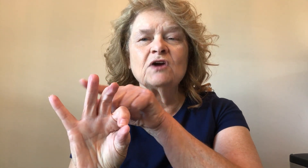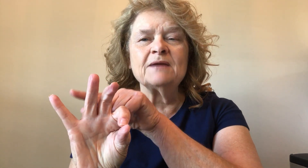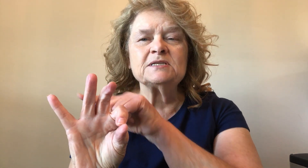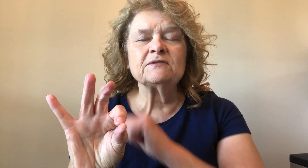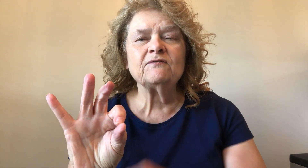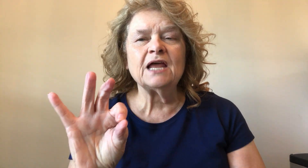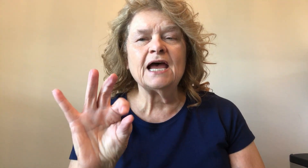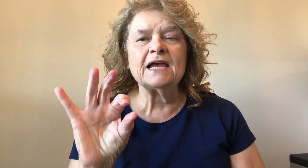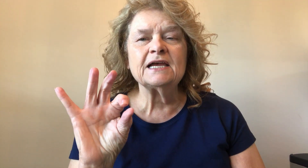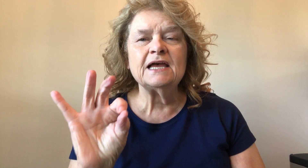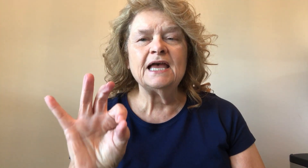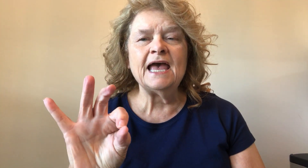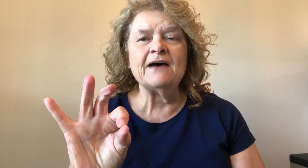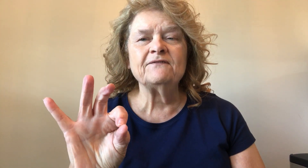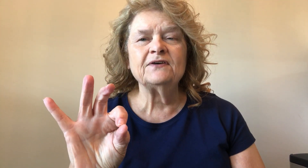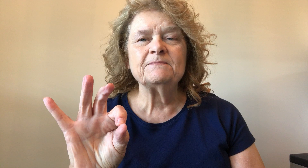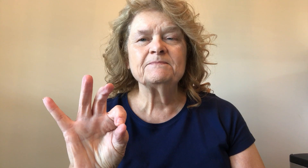stripes of the flag, F.